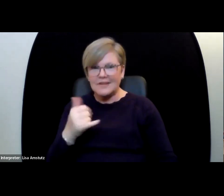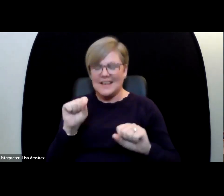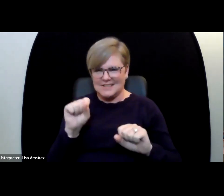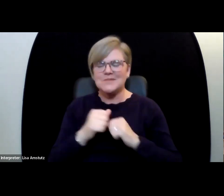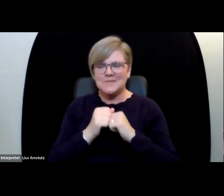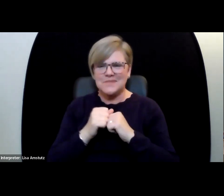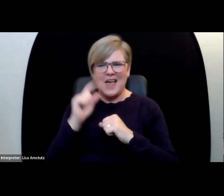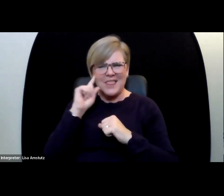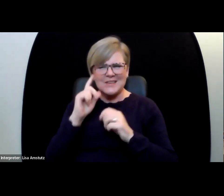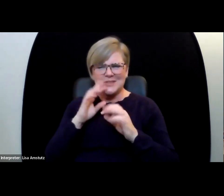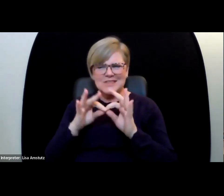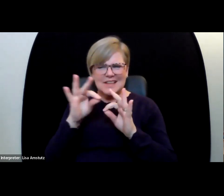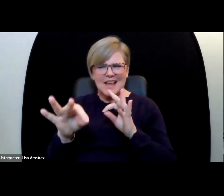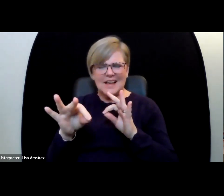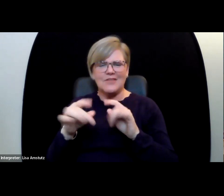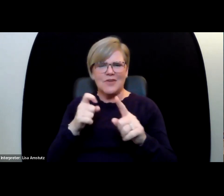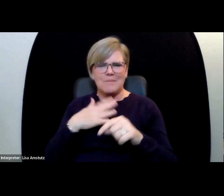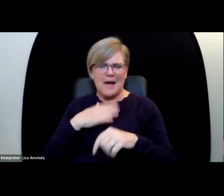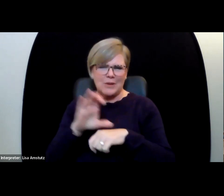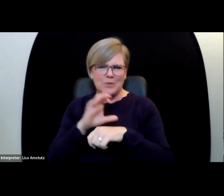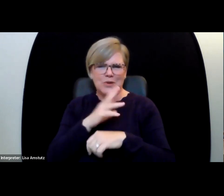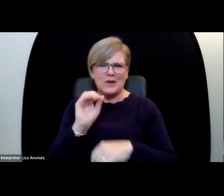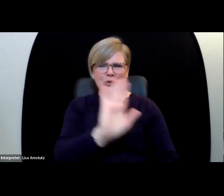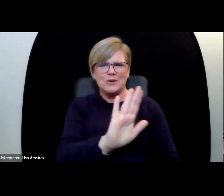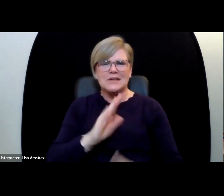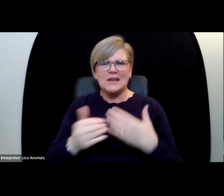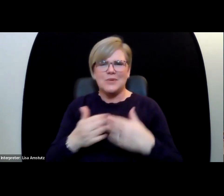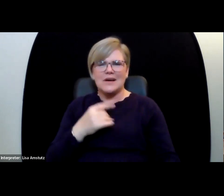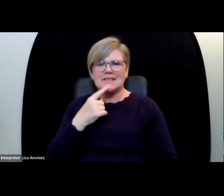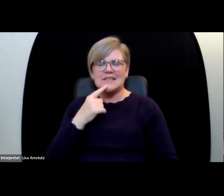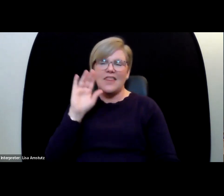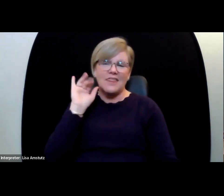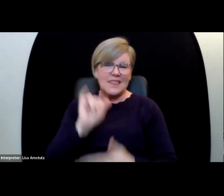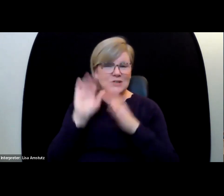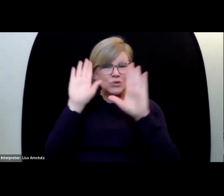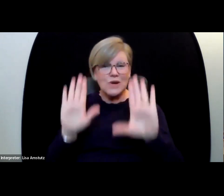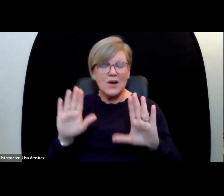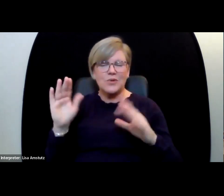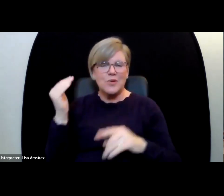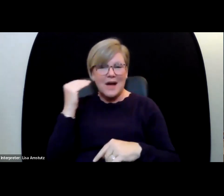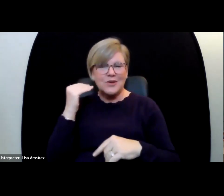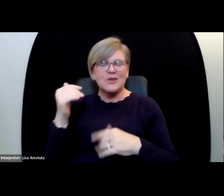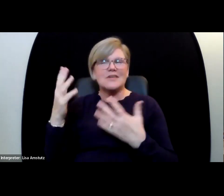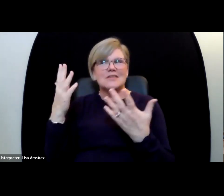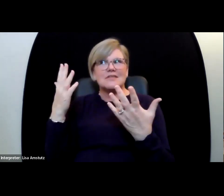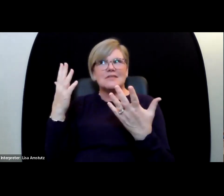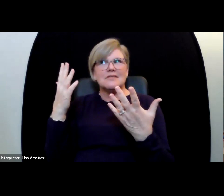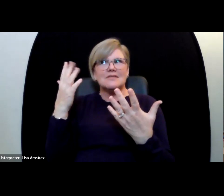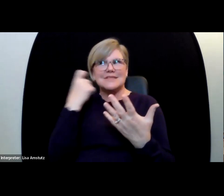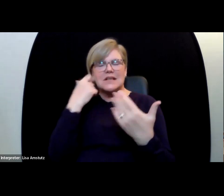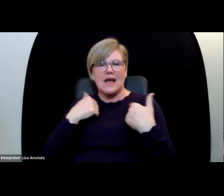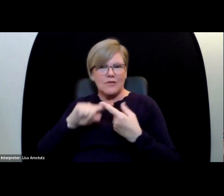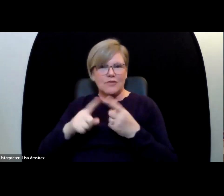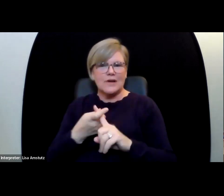I think there's a delay between my computer and yours. I said, that's Gotcha. a great reminder because I recently had a friend in recovery tell me that she